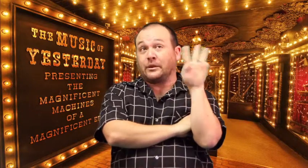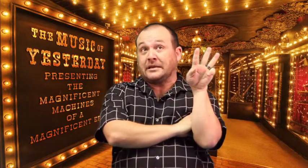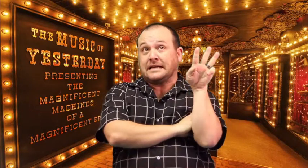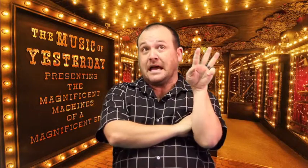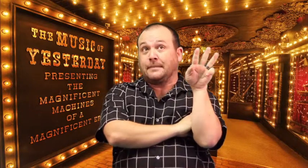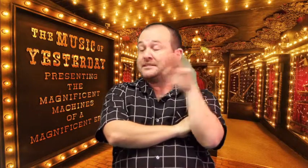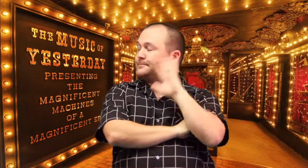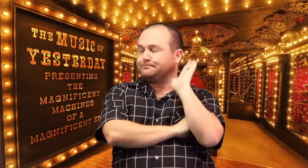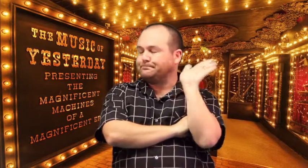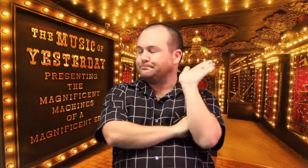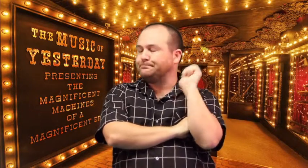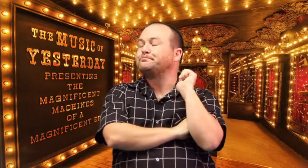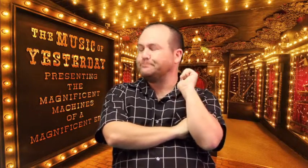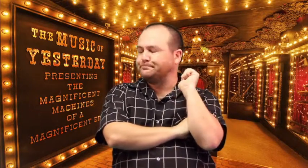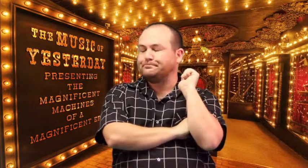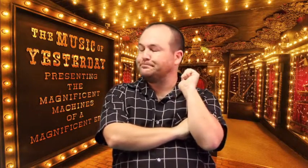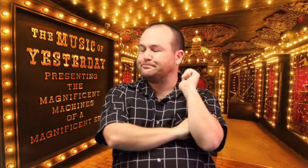three times."